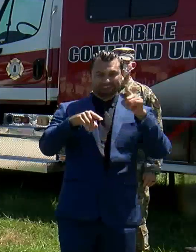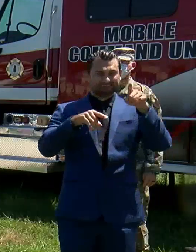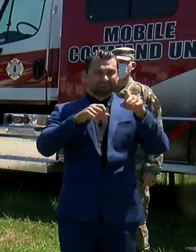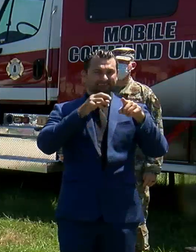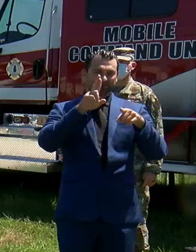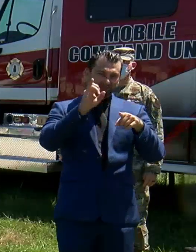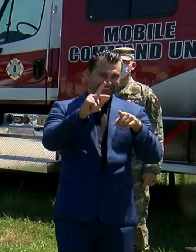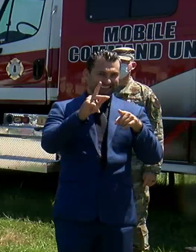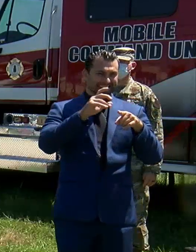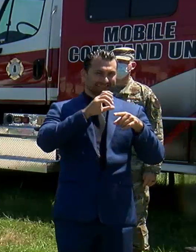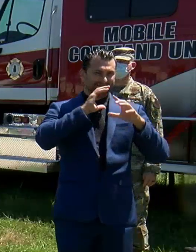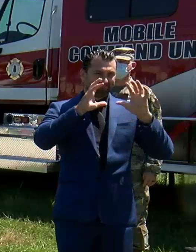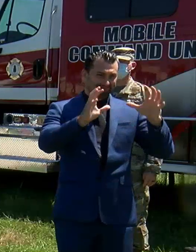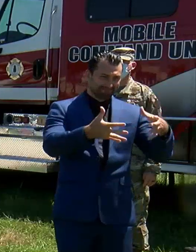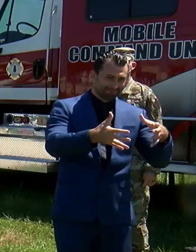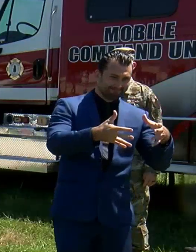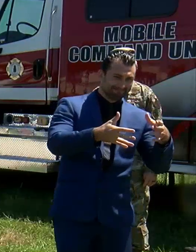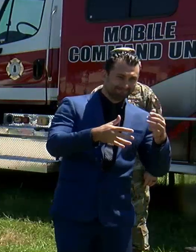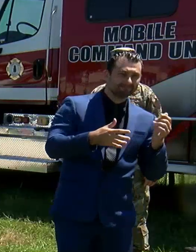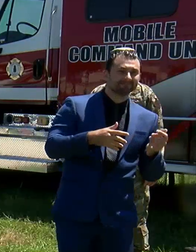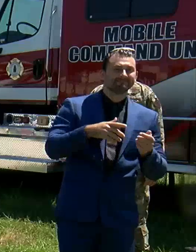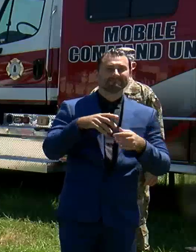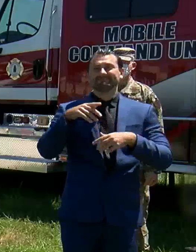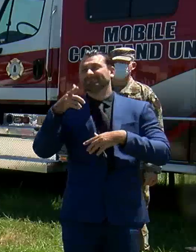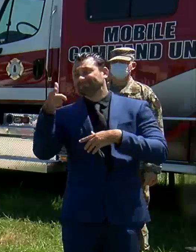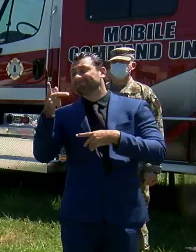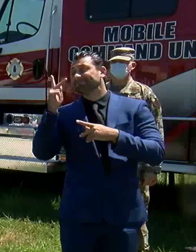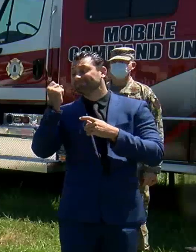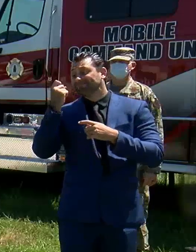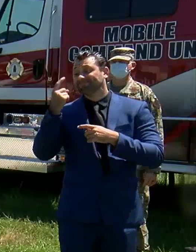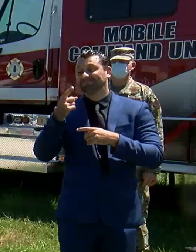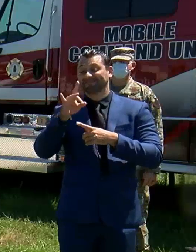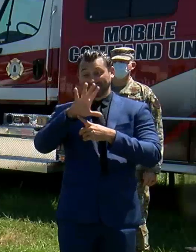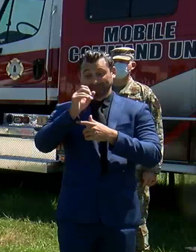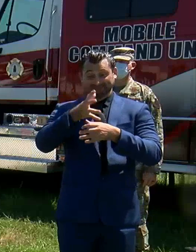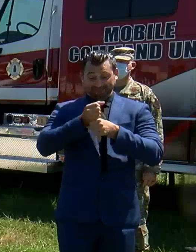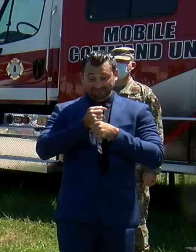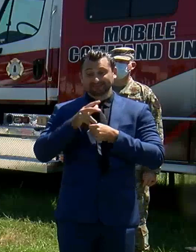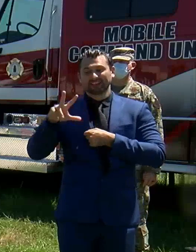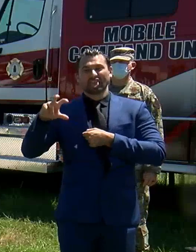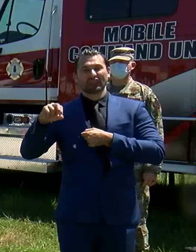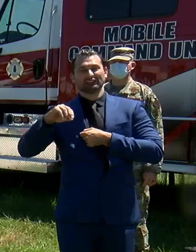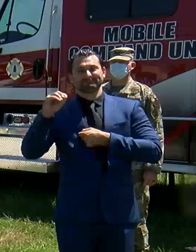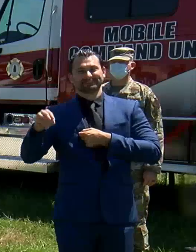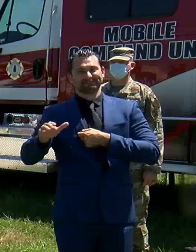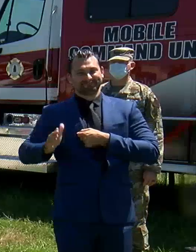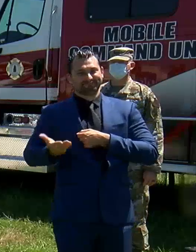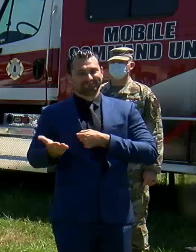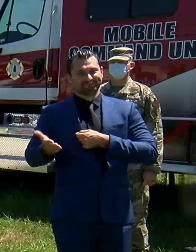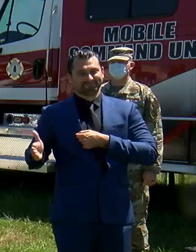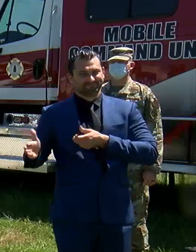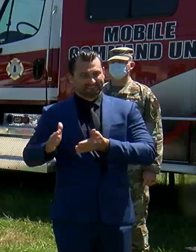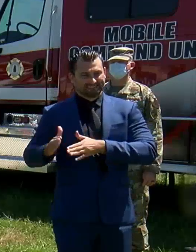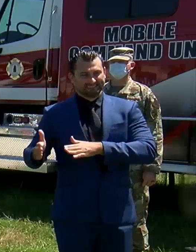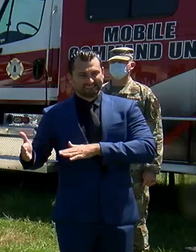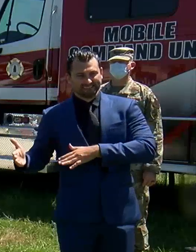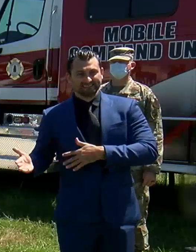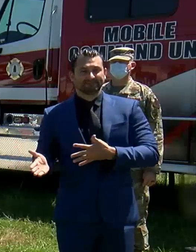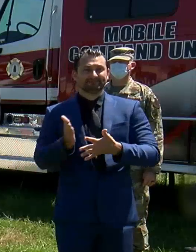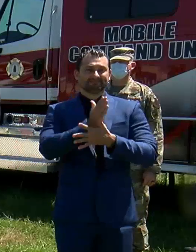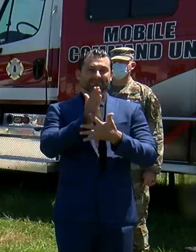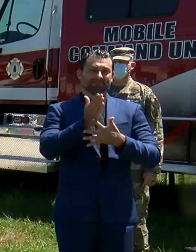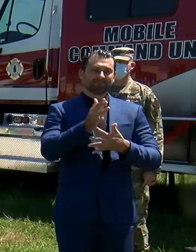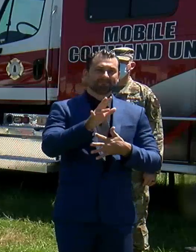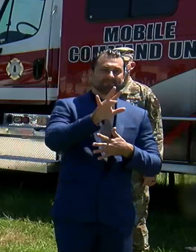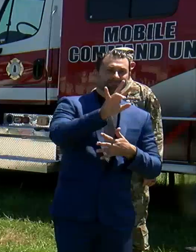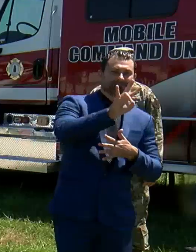the fatalities in the state of Florida. People that are between 75 and 84 represent 8% of the